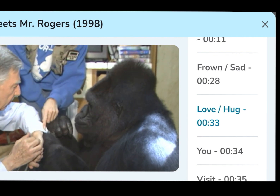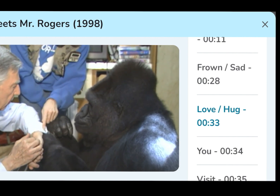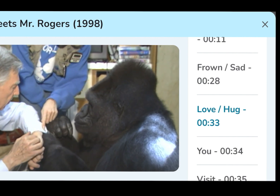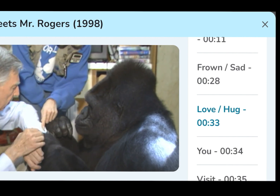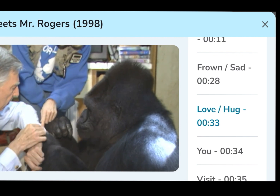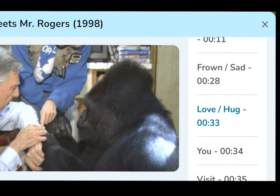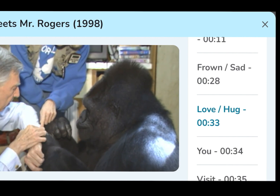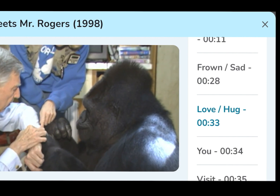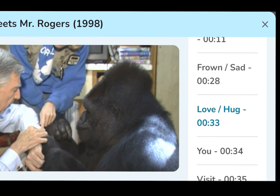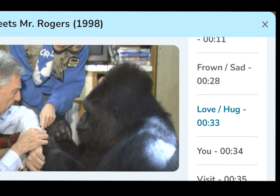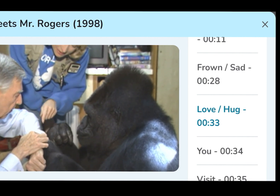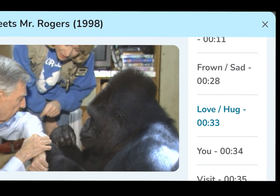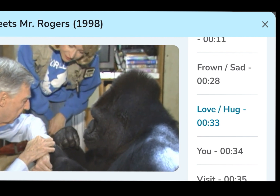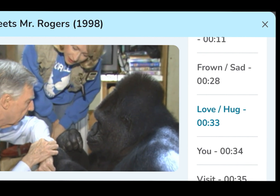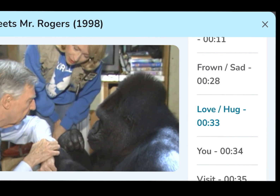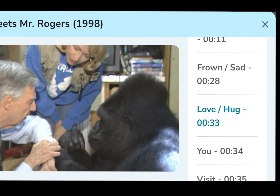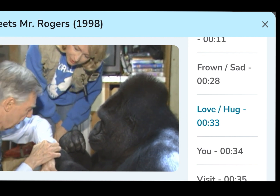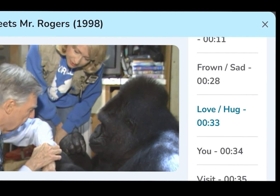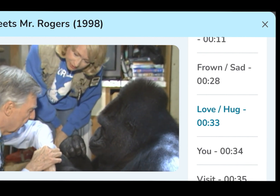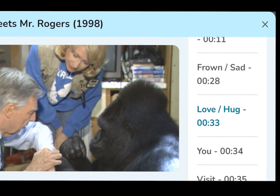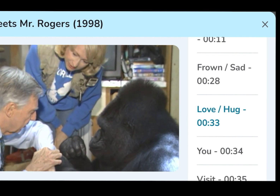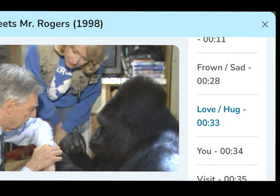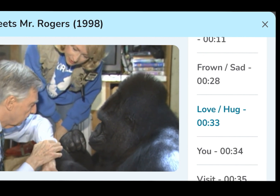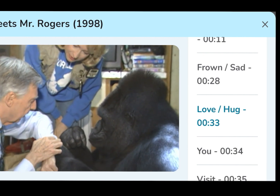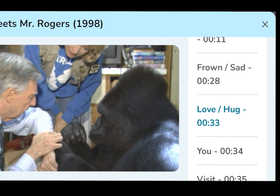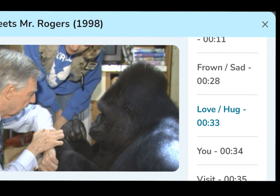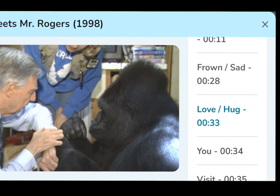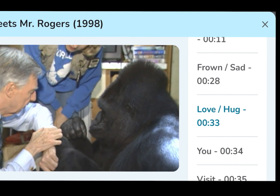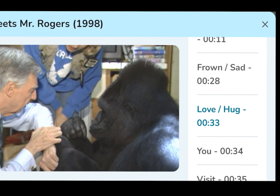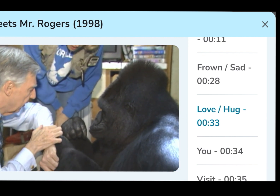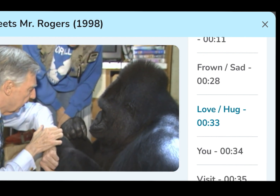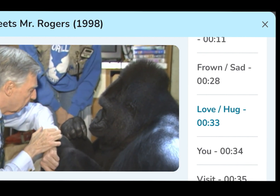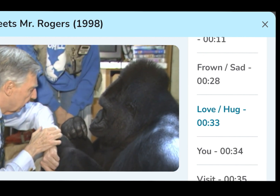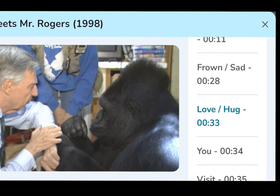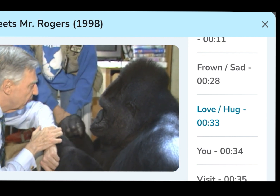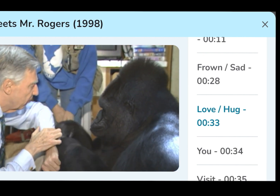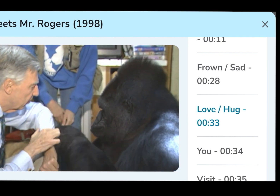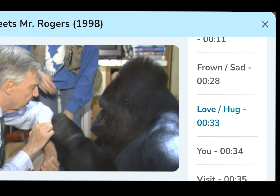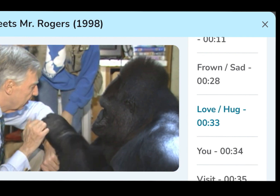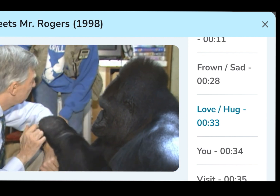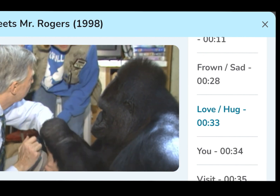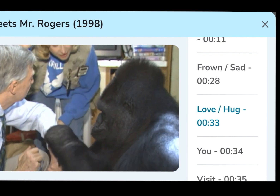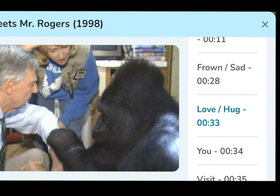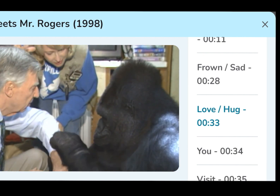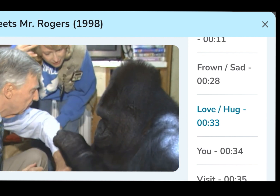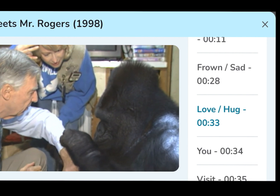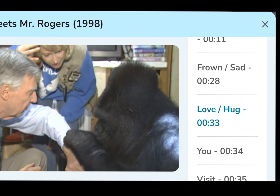asking you about your cufflink. Is that a flower? That's a sun. My grandfather That's gave me